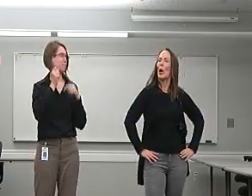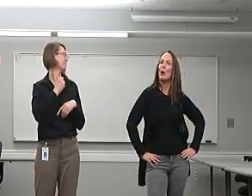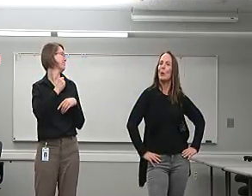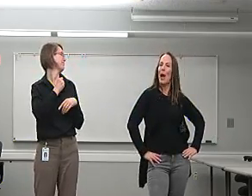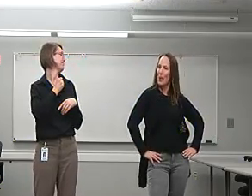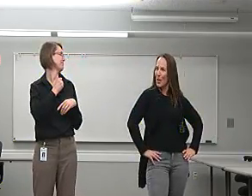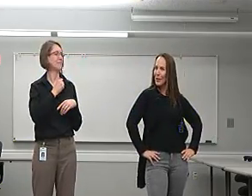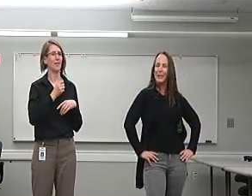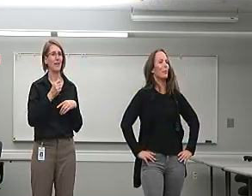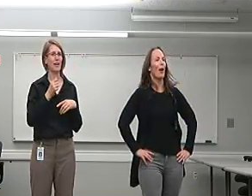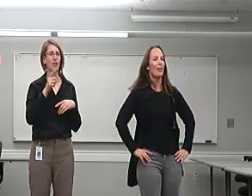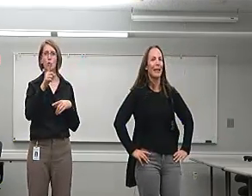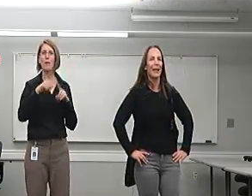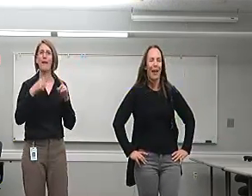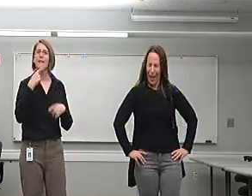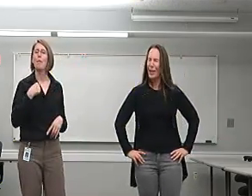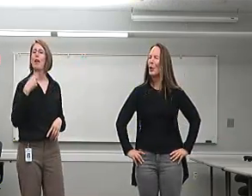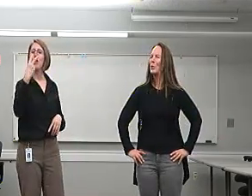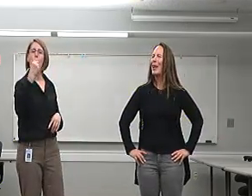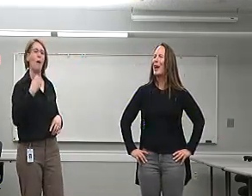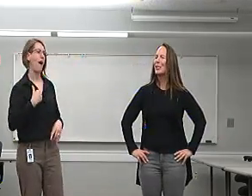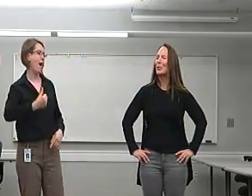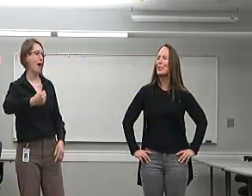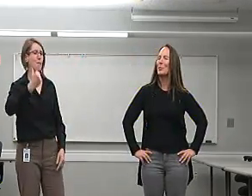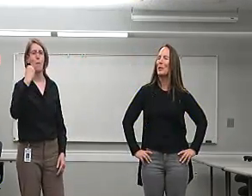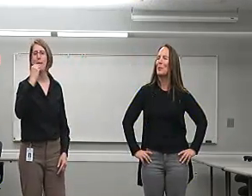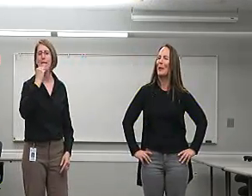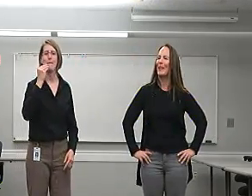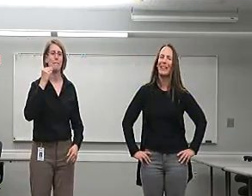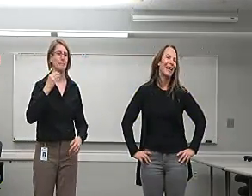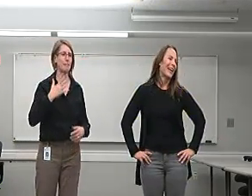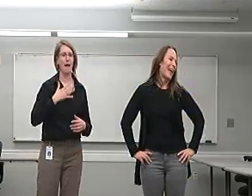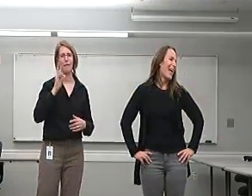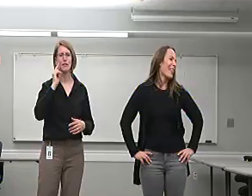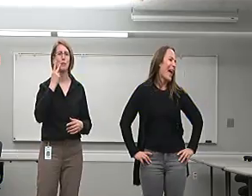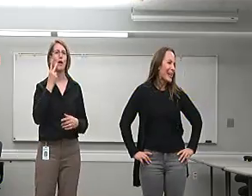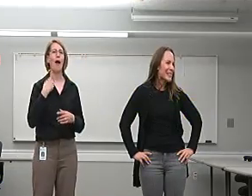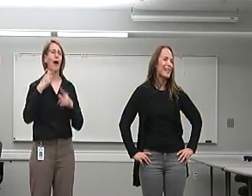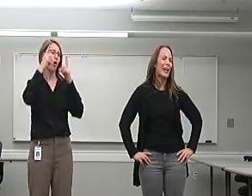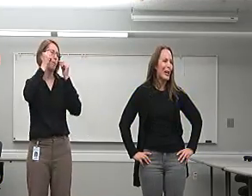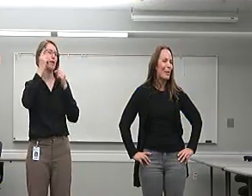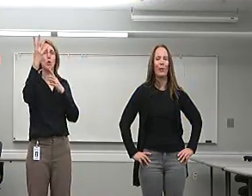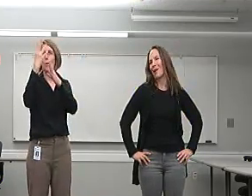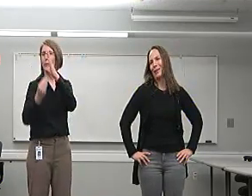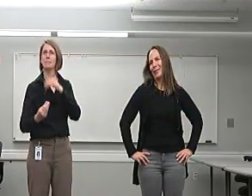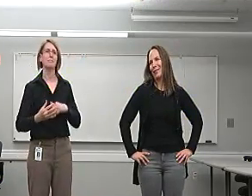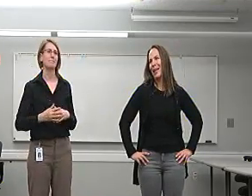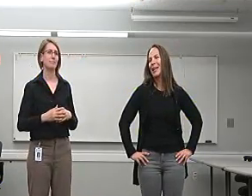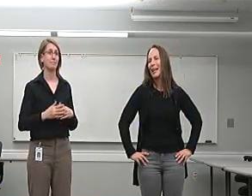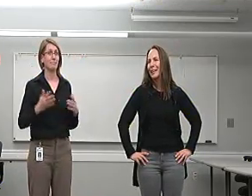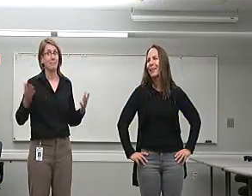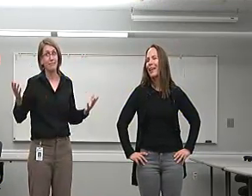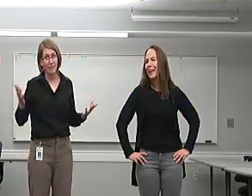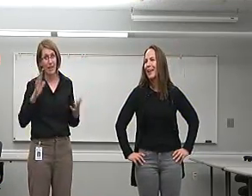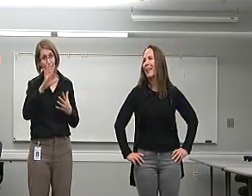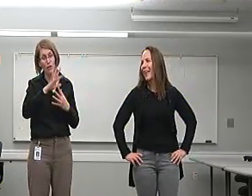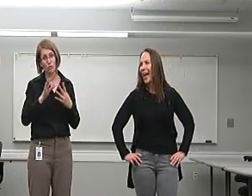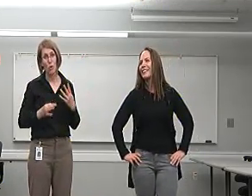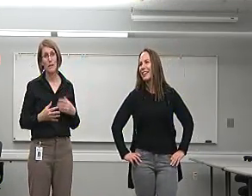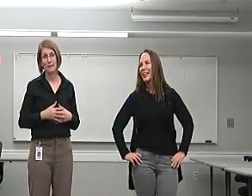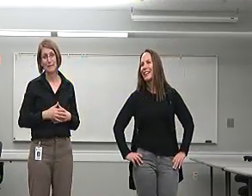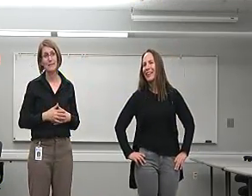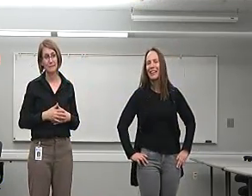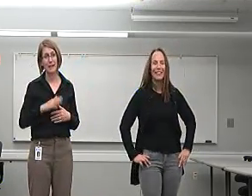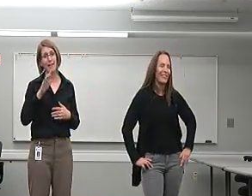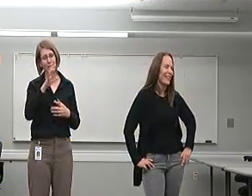eating broccoli. I close my eyes, you disappear, parent. And that's their prerogative. They get that, right? They get to do